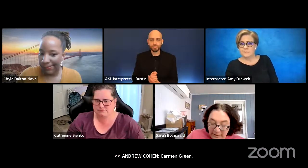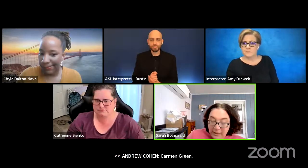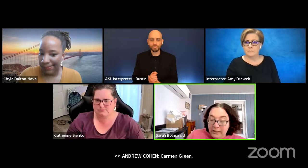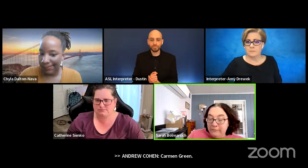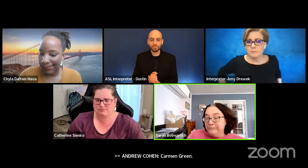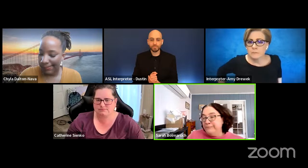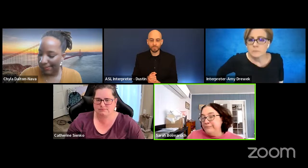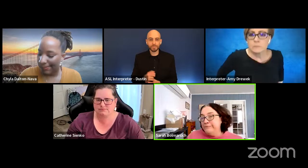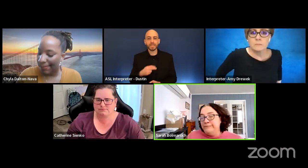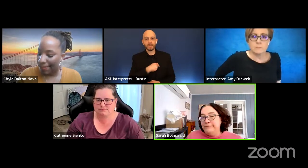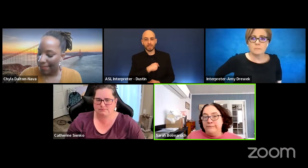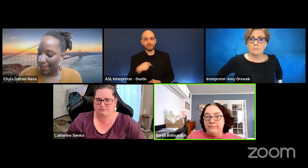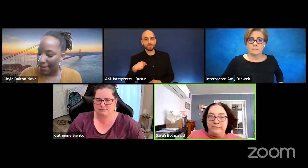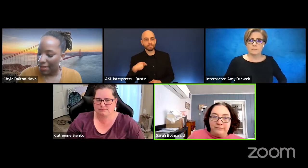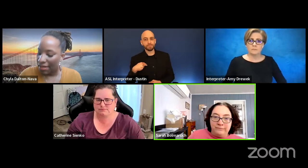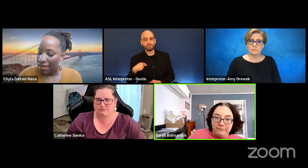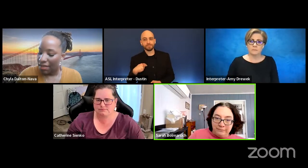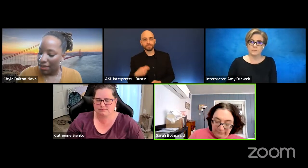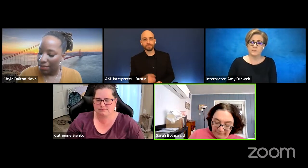Nikki,